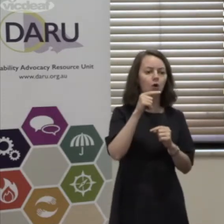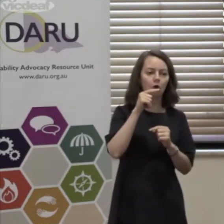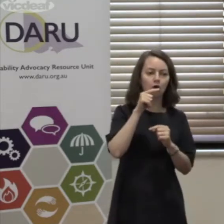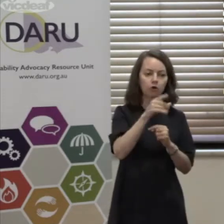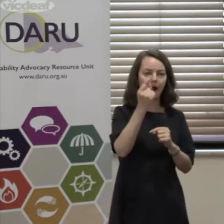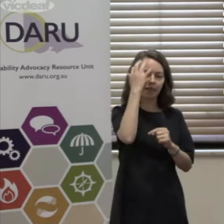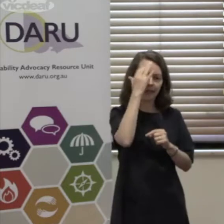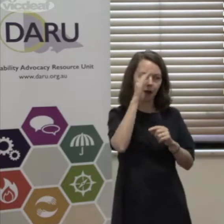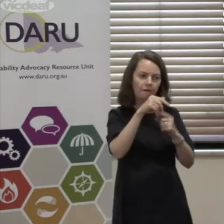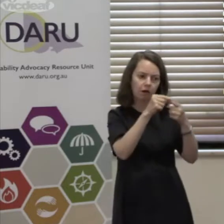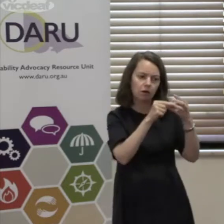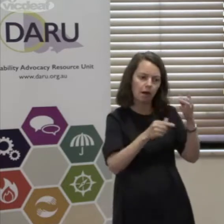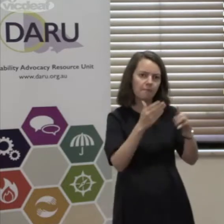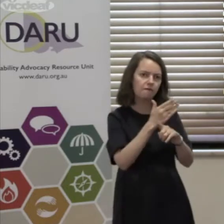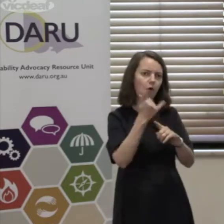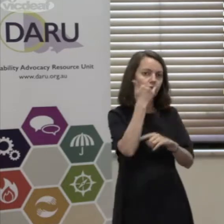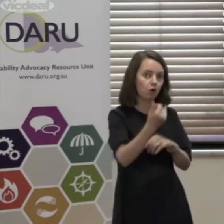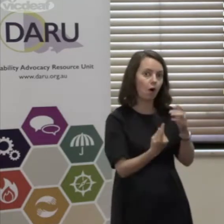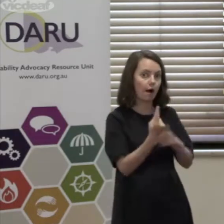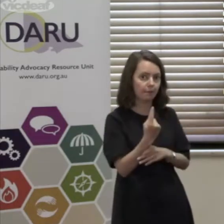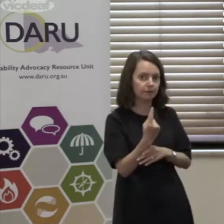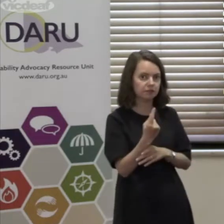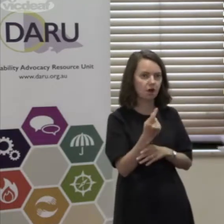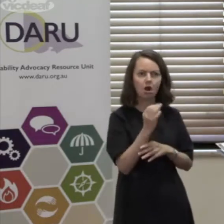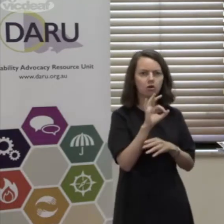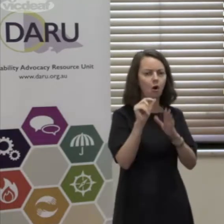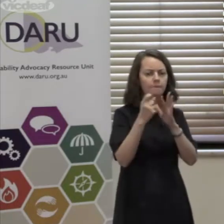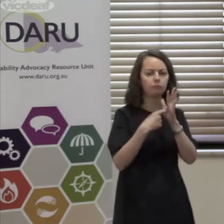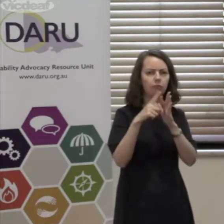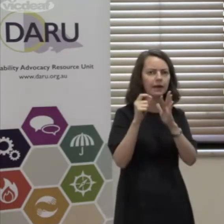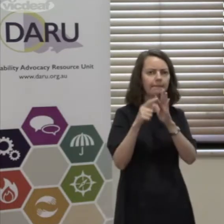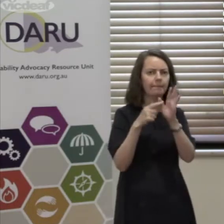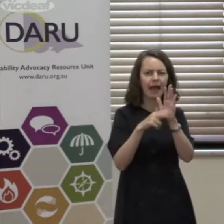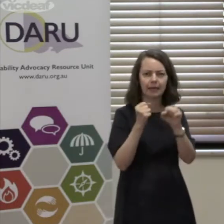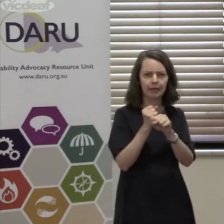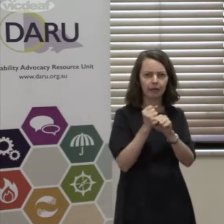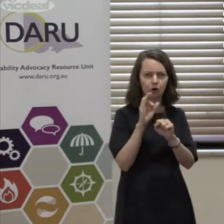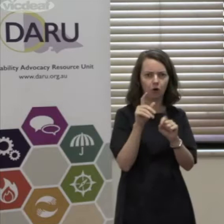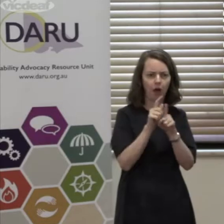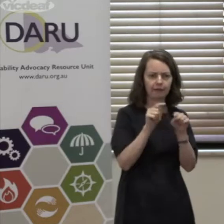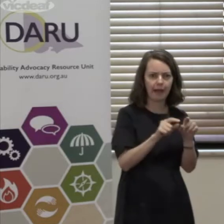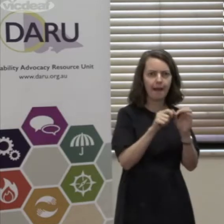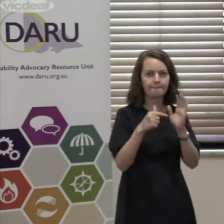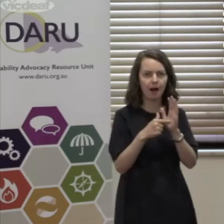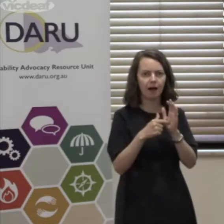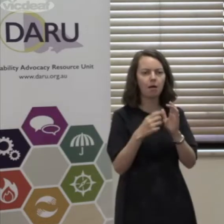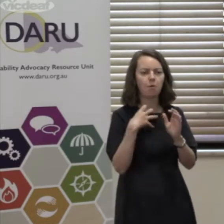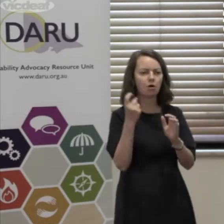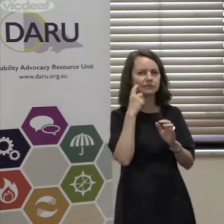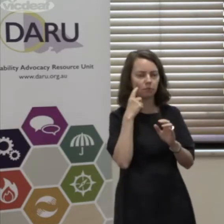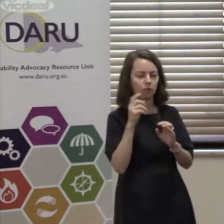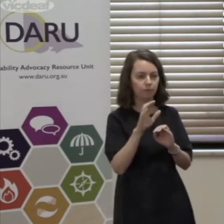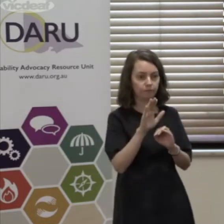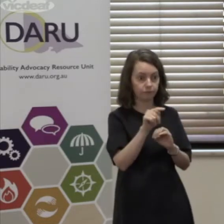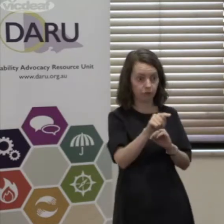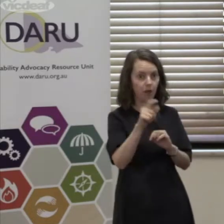So not the whole pre-planning process, which sort of is more detailed than that, but basically saying to people that, A, you expect